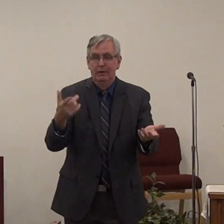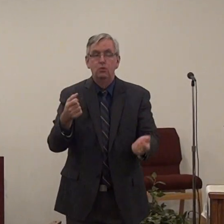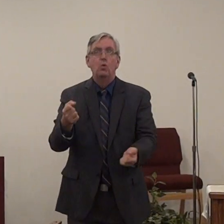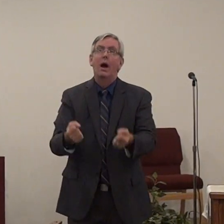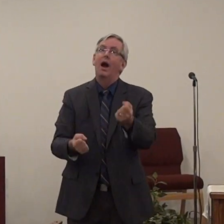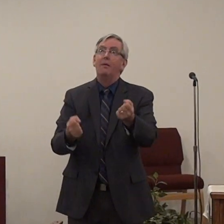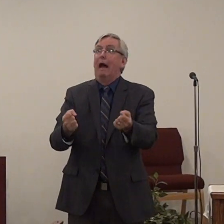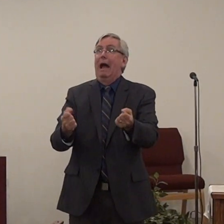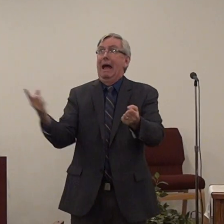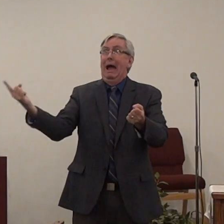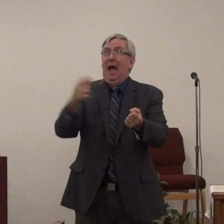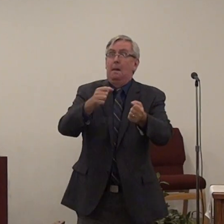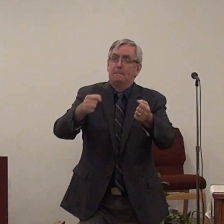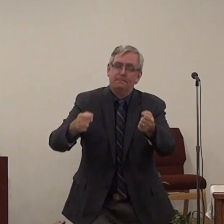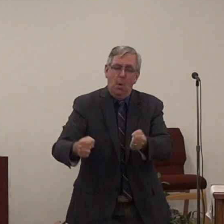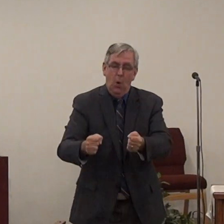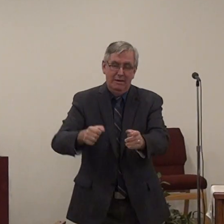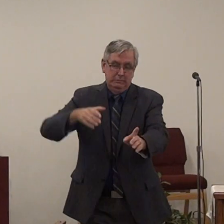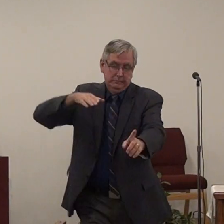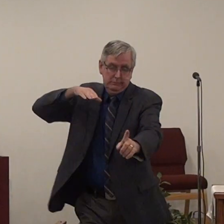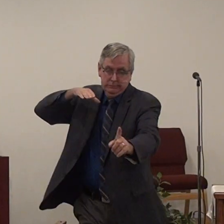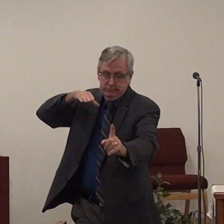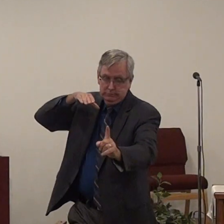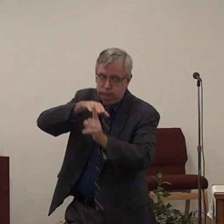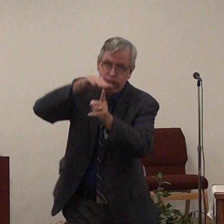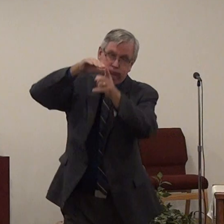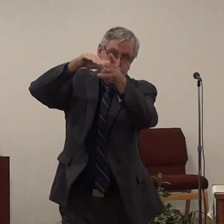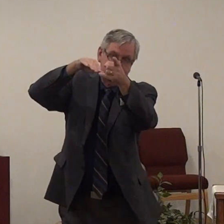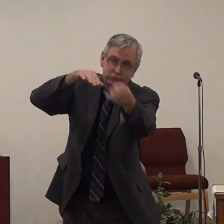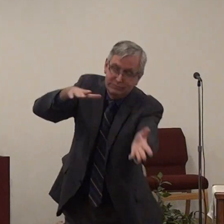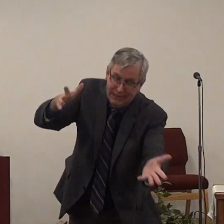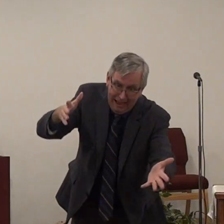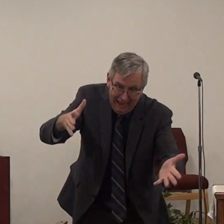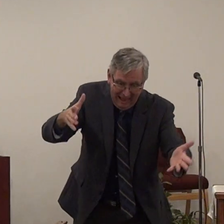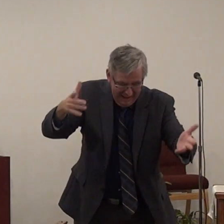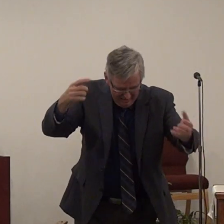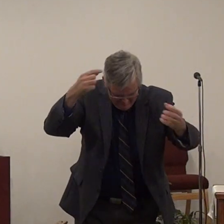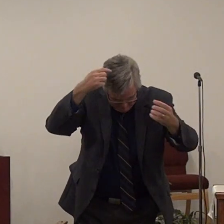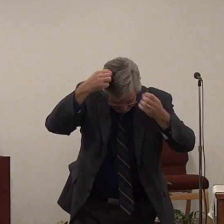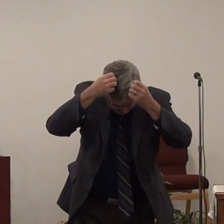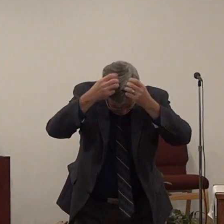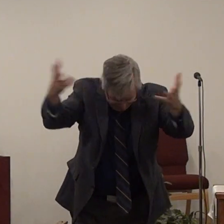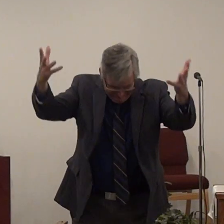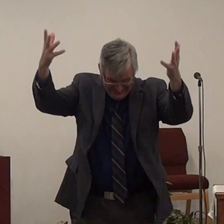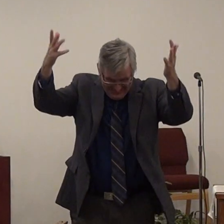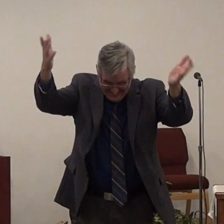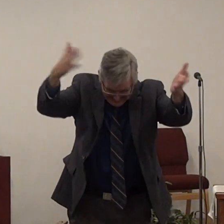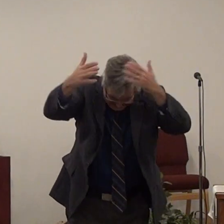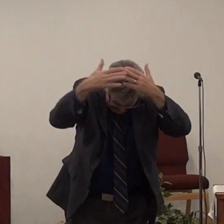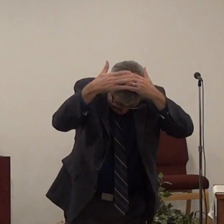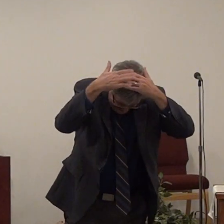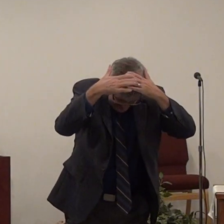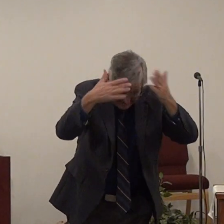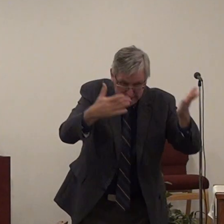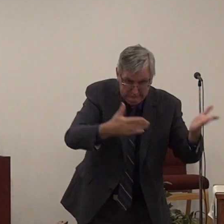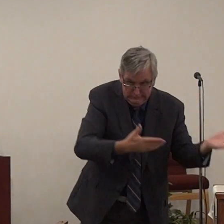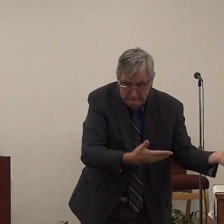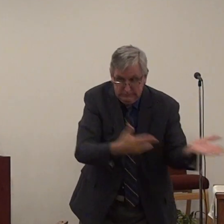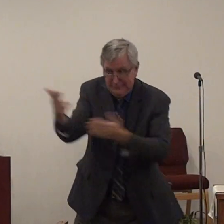18, maybe 20 years old, was unable to stop his car in time. He hit Tammy. She had a serious head injury,